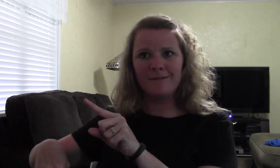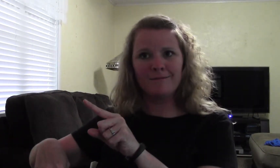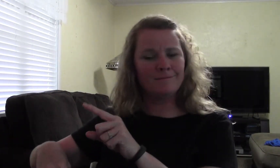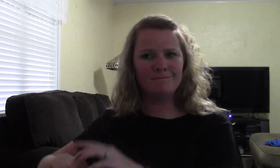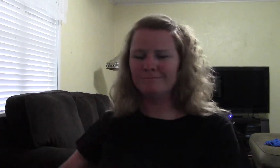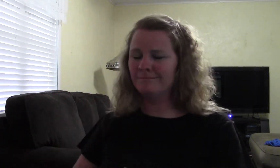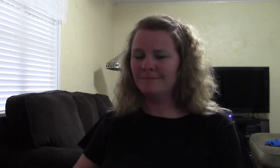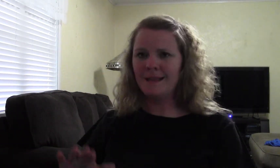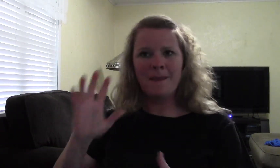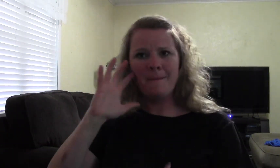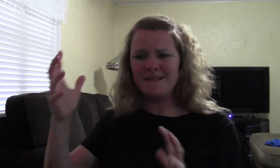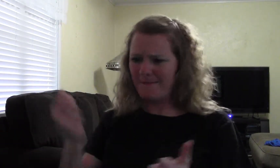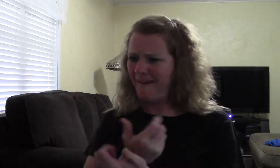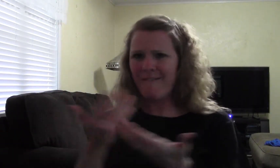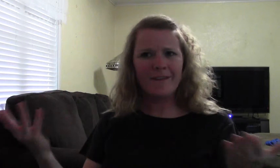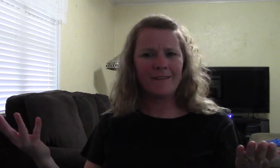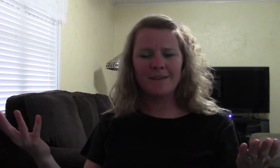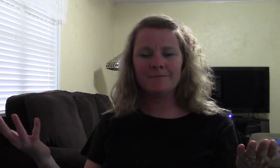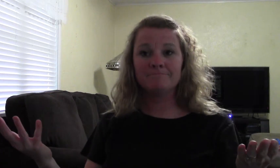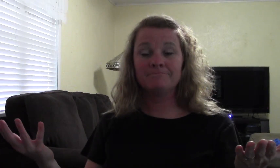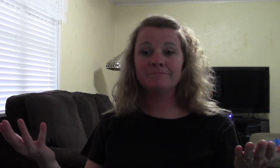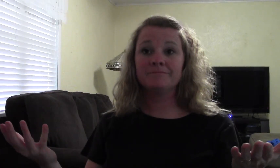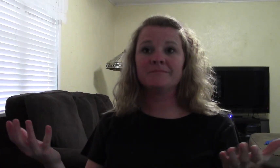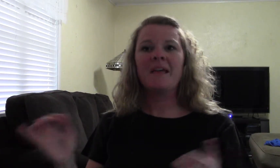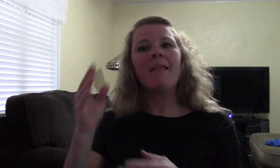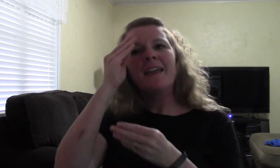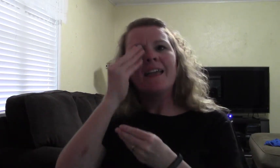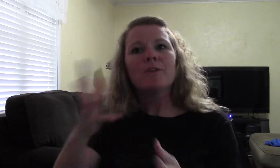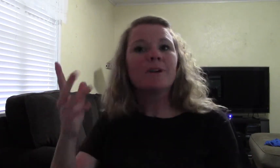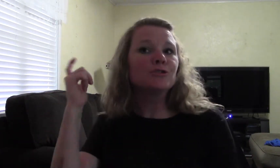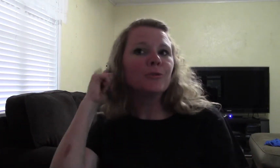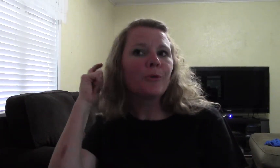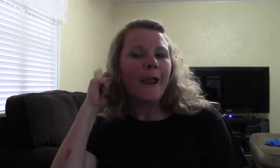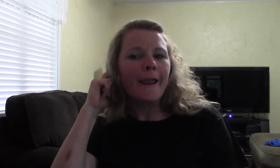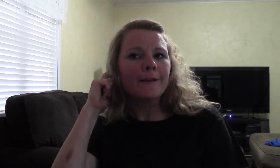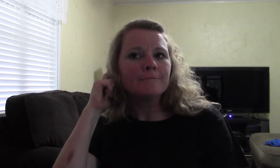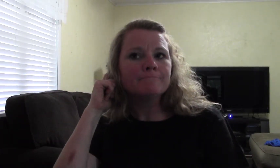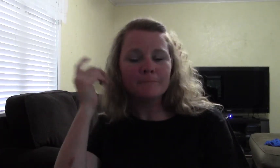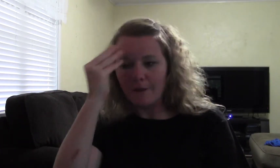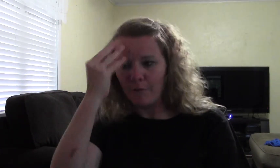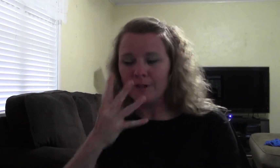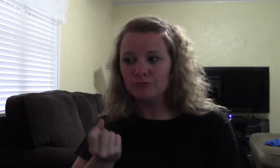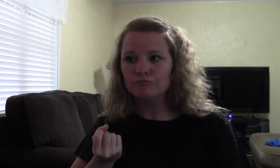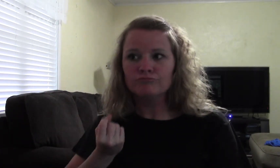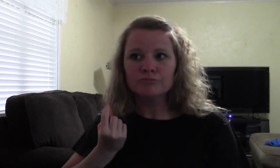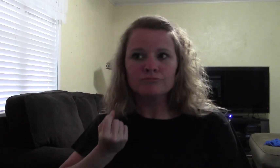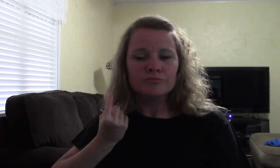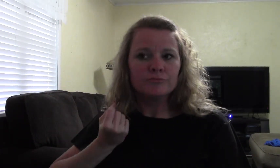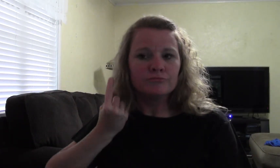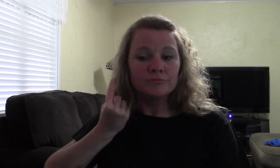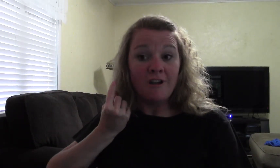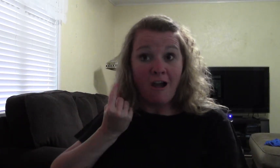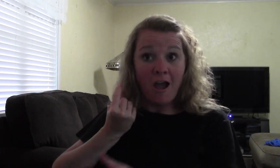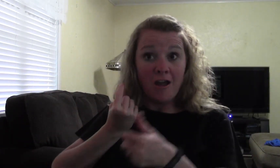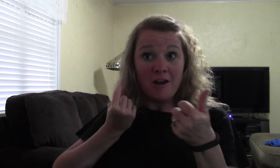would mess everything up. If you were trying to get information to your brain, and at the same time another impulse could come down your neuron,